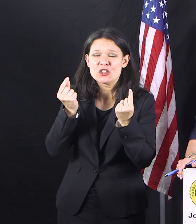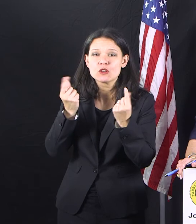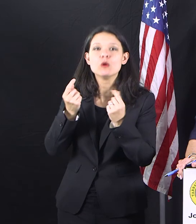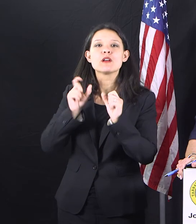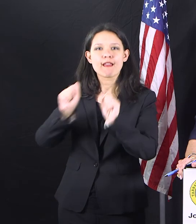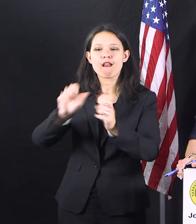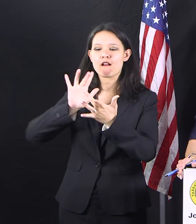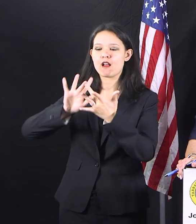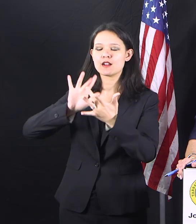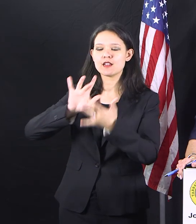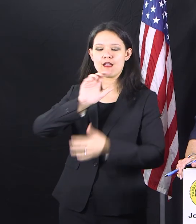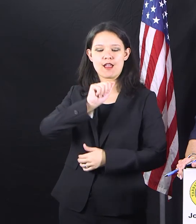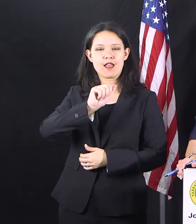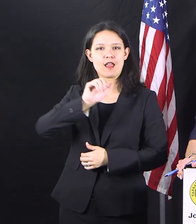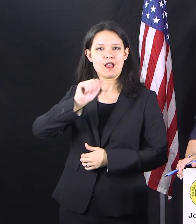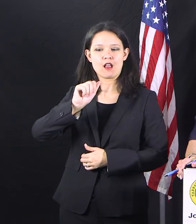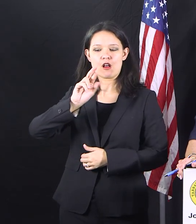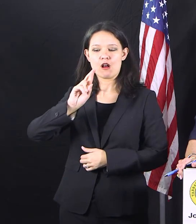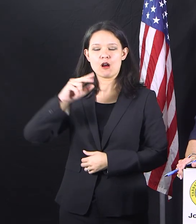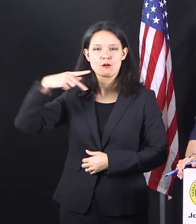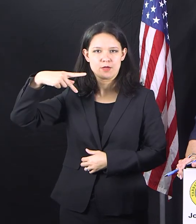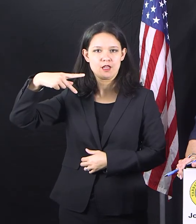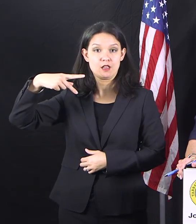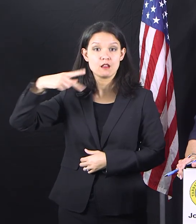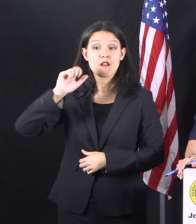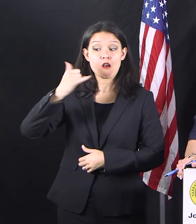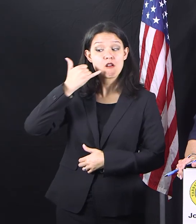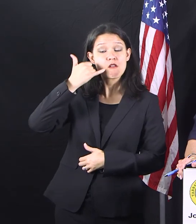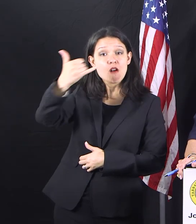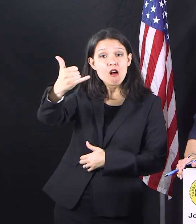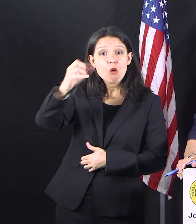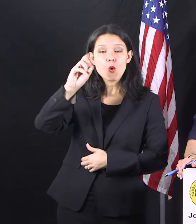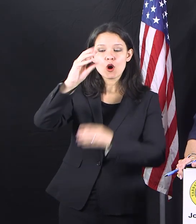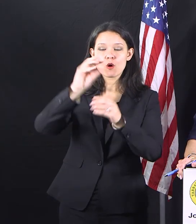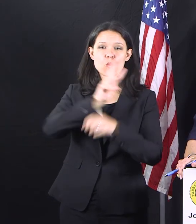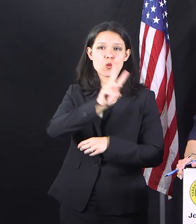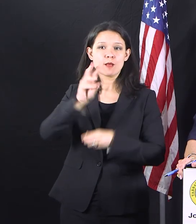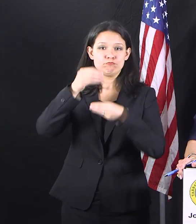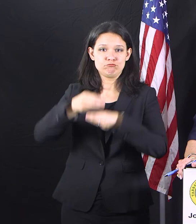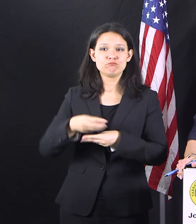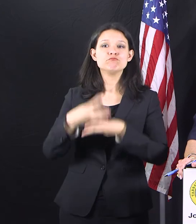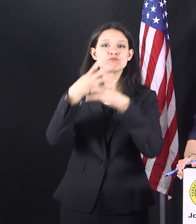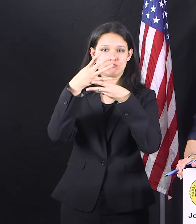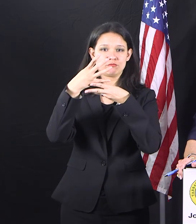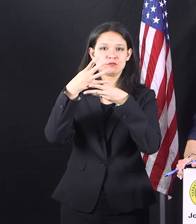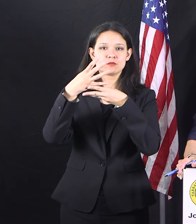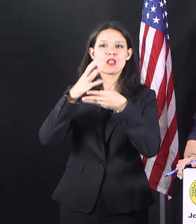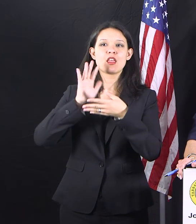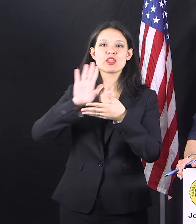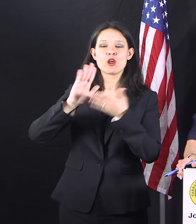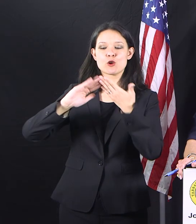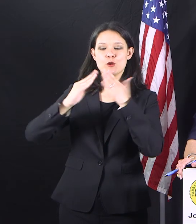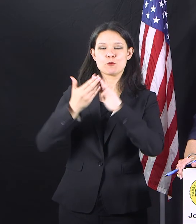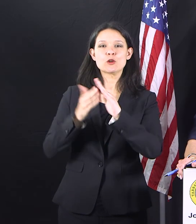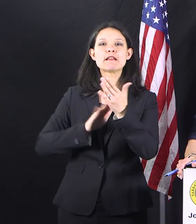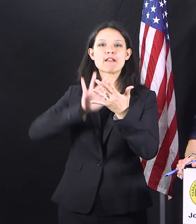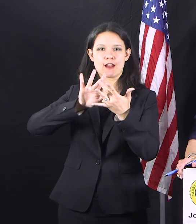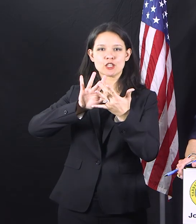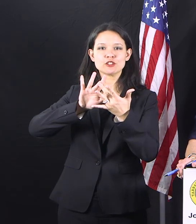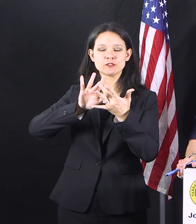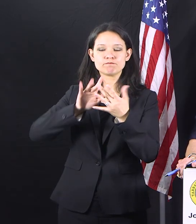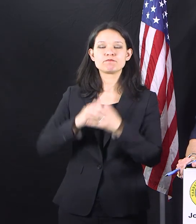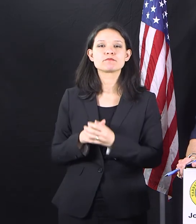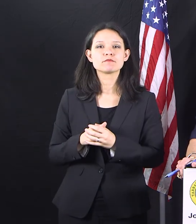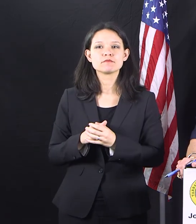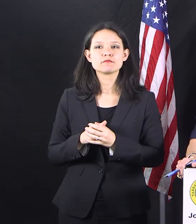them call or have them go online. They've got great resources. It's their community connections piece. The Tarrant County